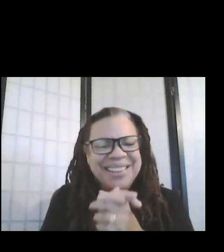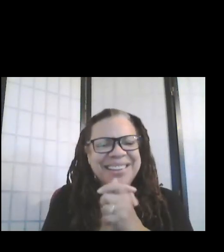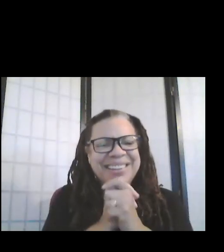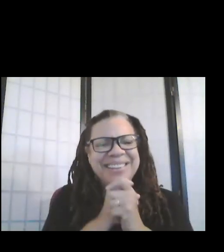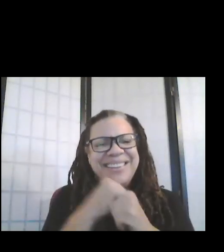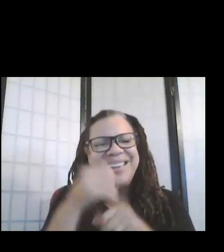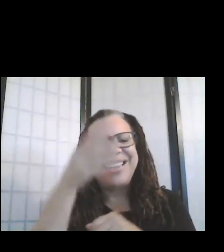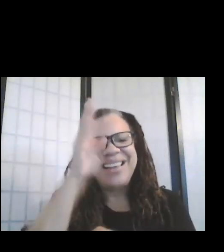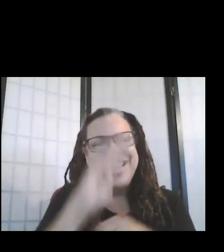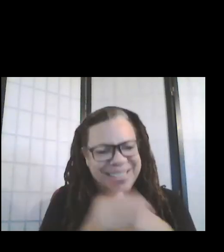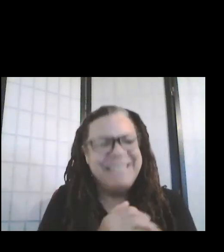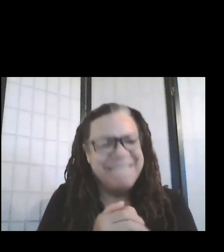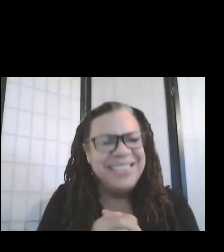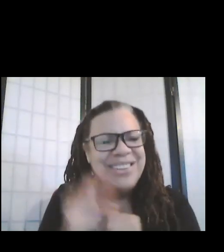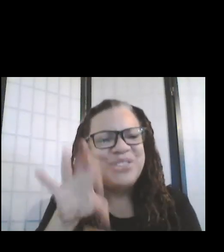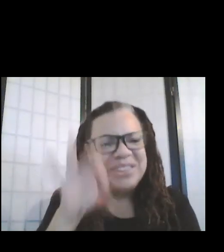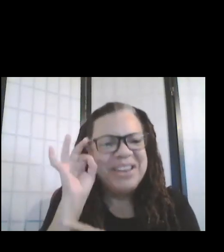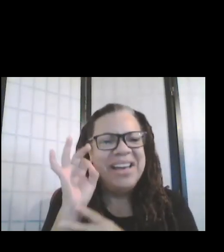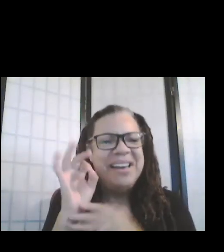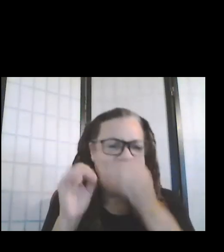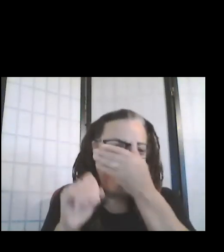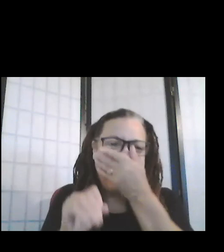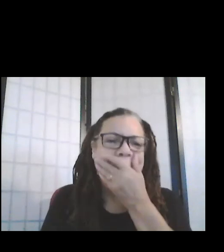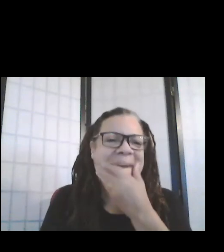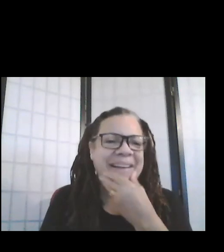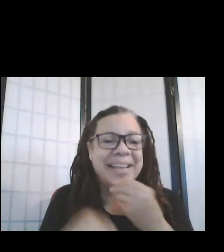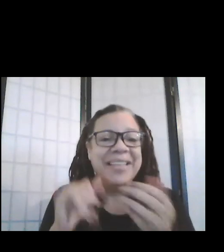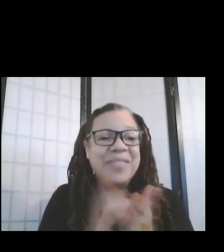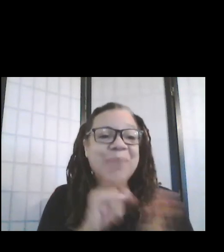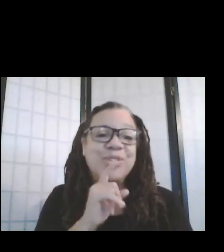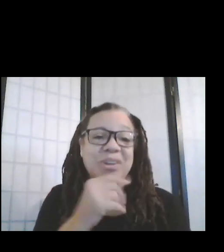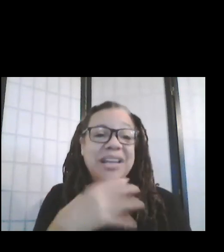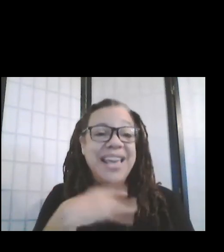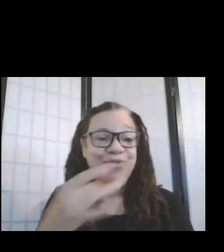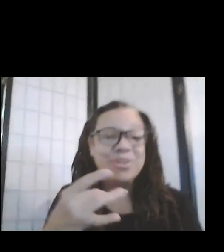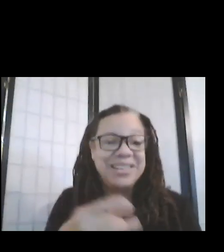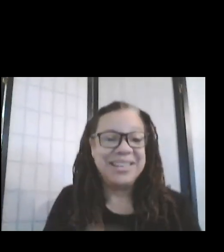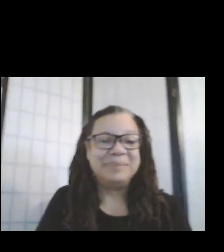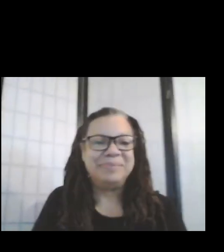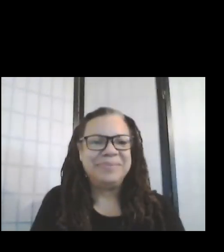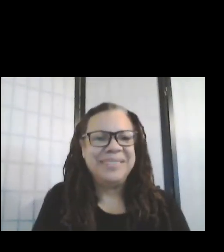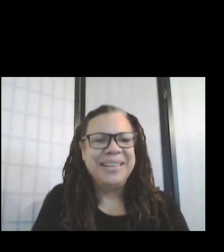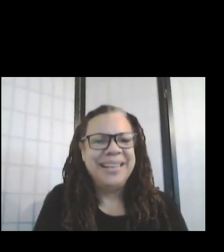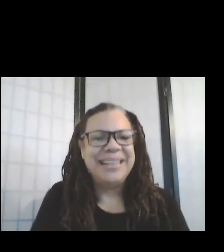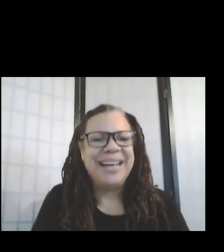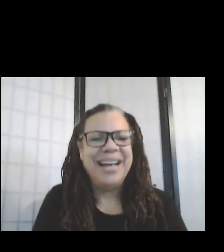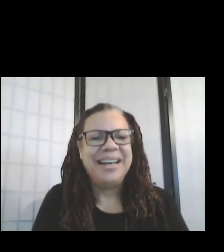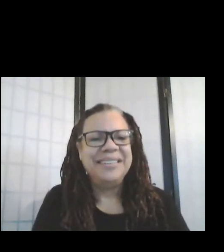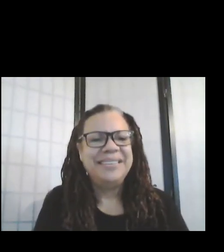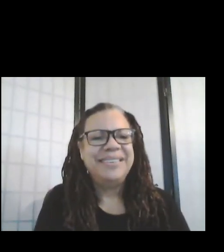Gosh. I could have chosen different, I'm sorry, but anyway. No, that was really What? interesting. Oh my gosh. It is what it is.